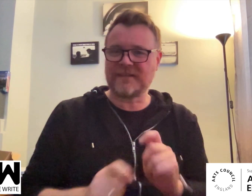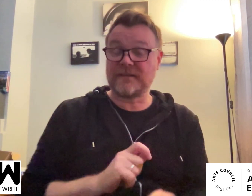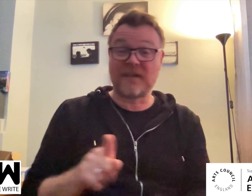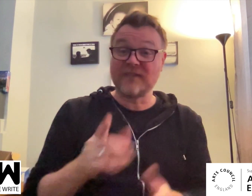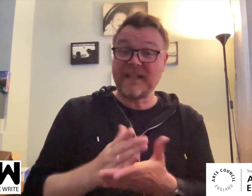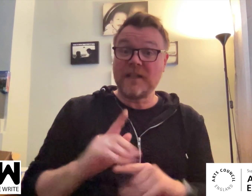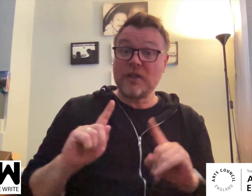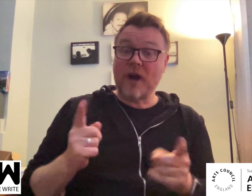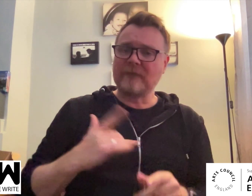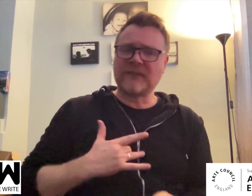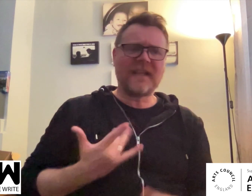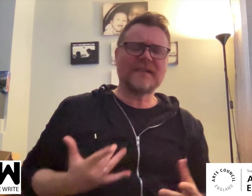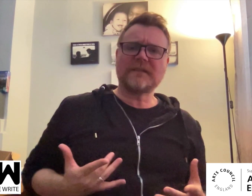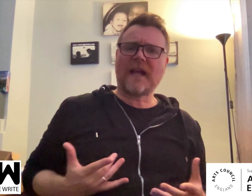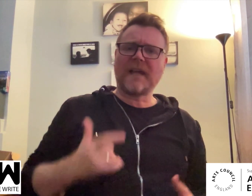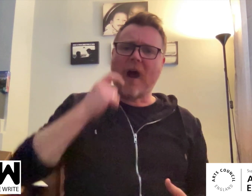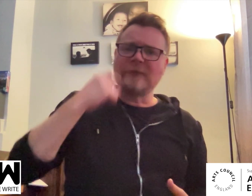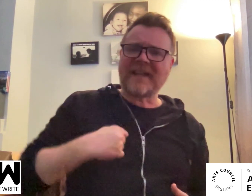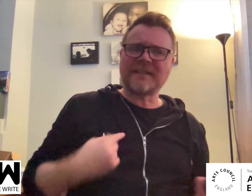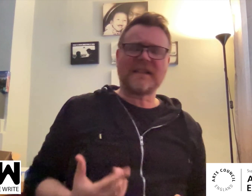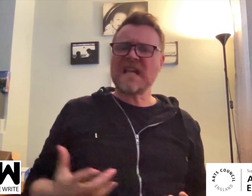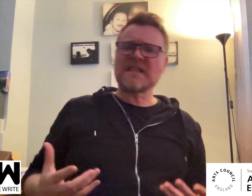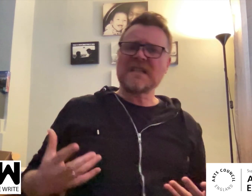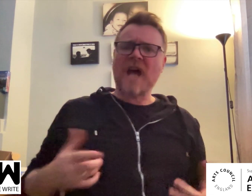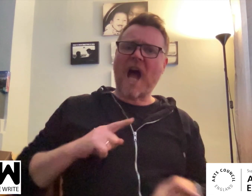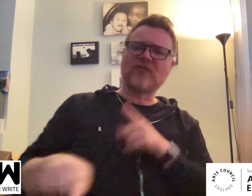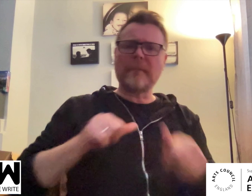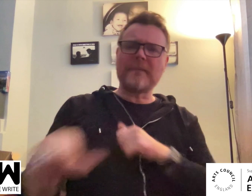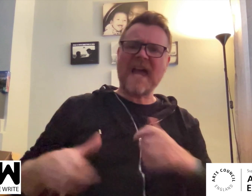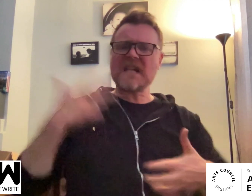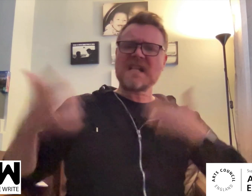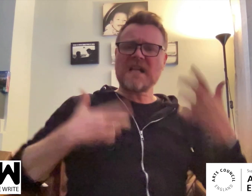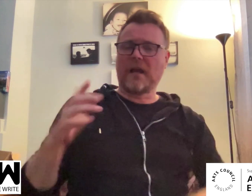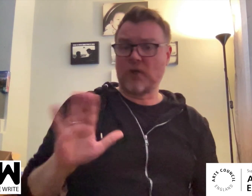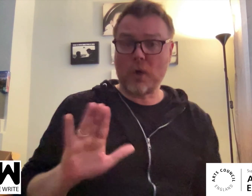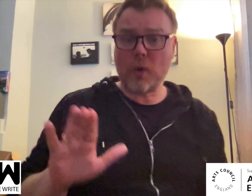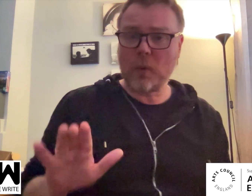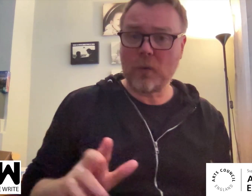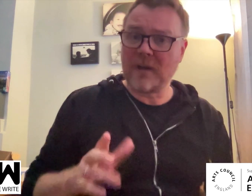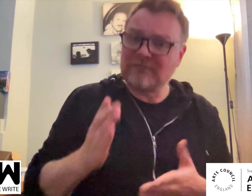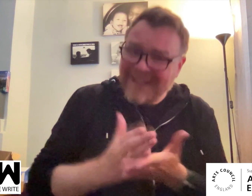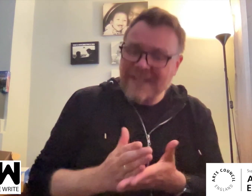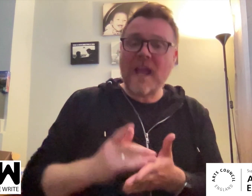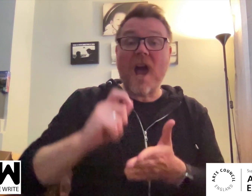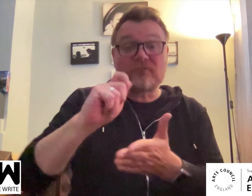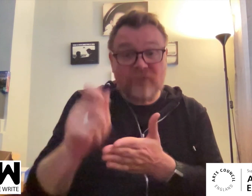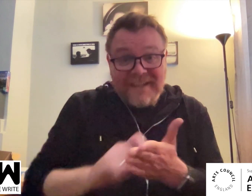like that needs changing. Now, you can't feel offended by that. You can't feel like, well, I tried my best. It's not the point.